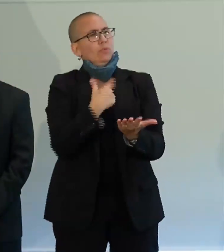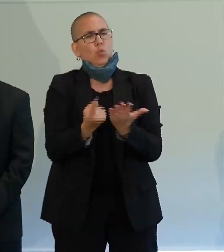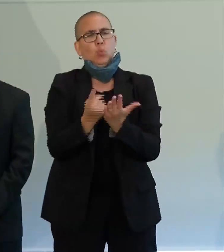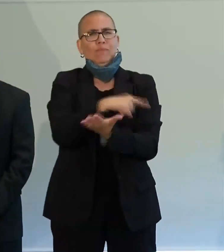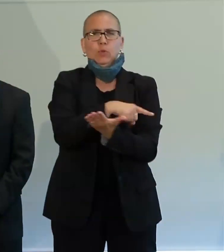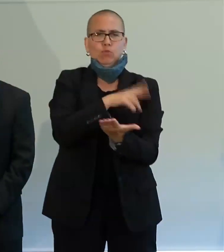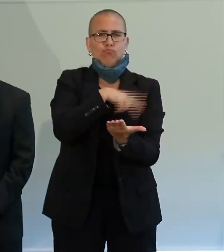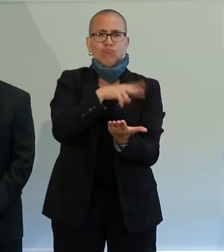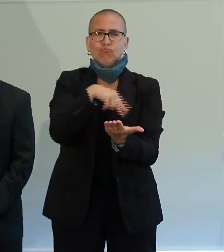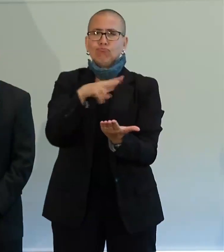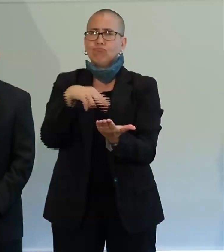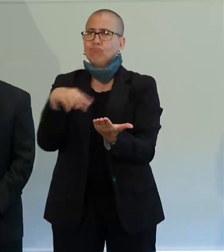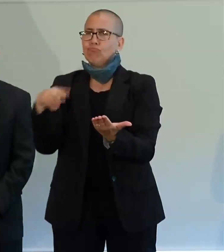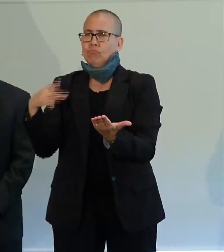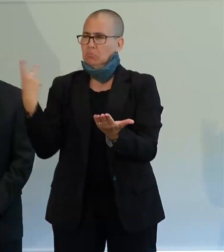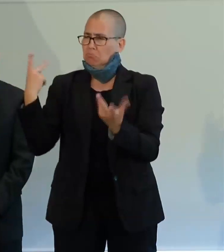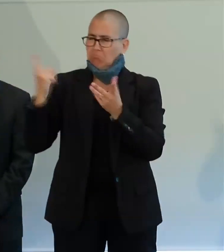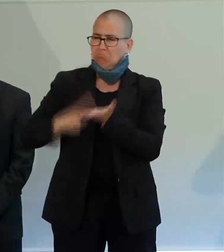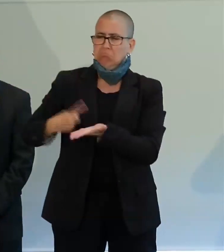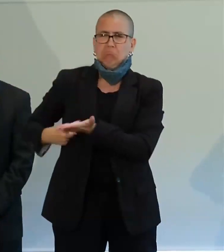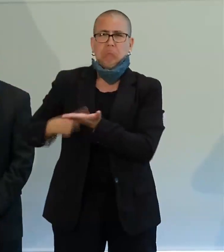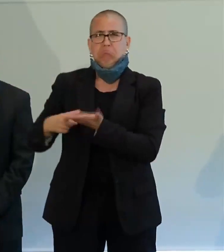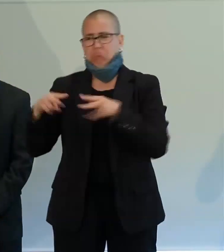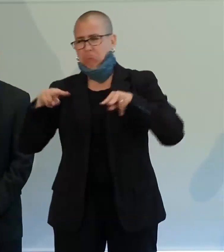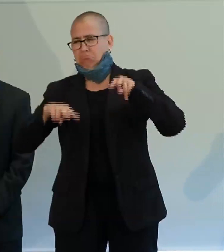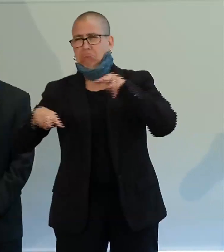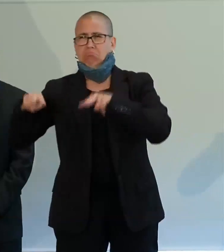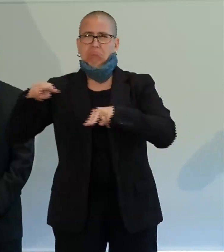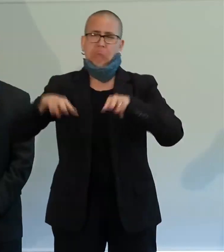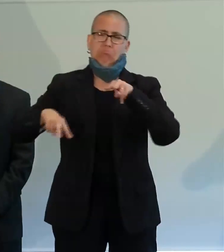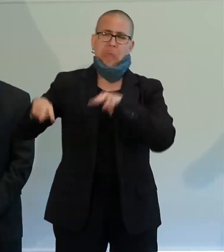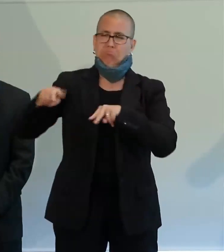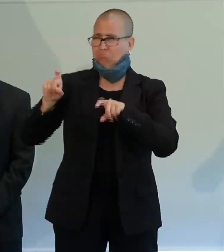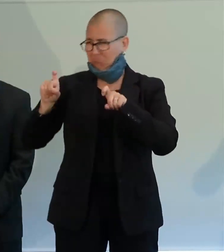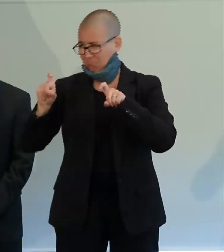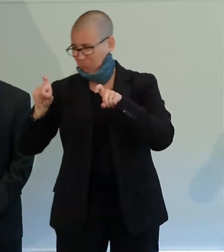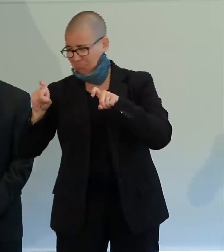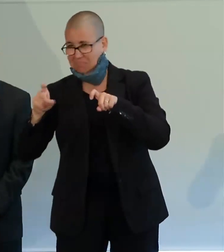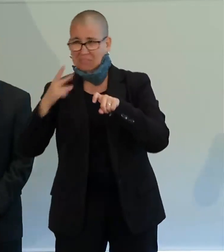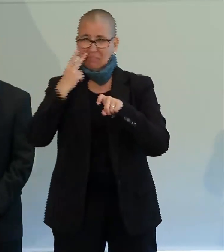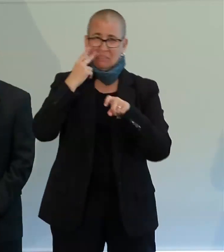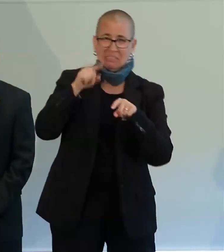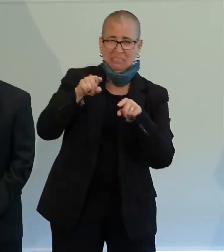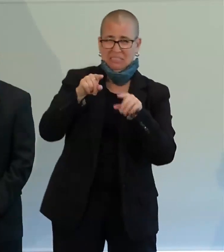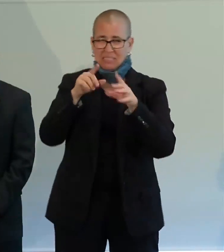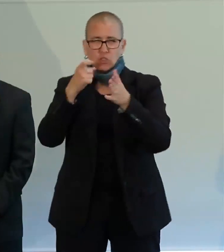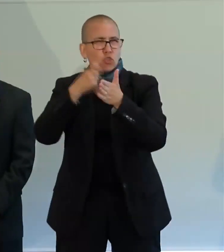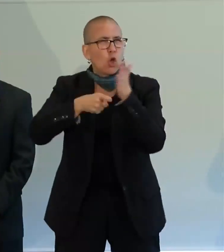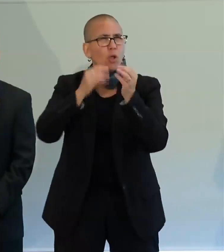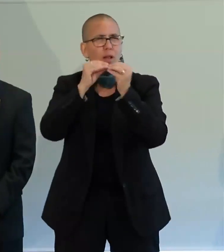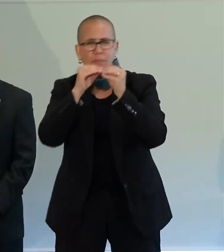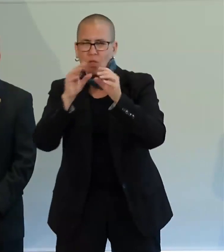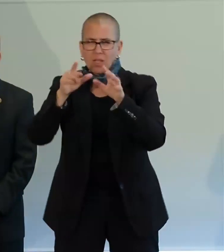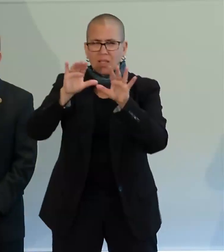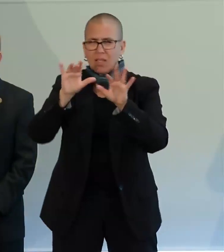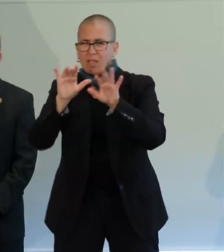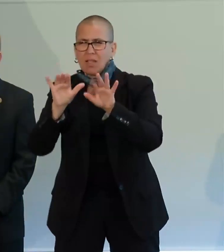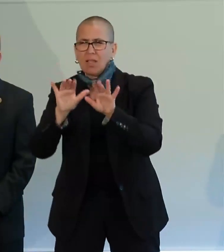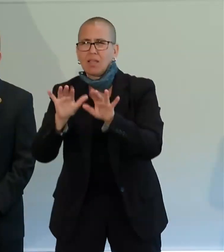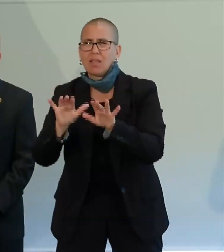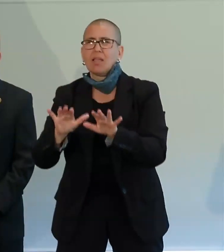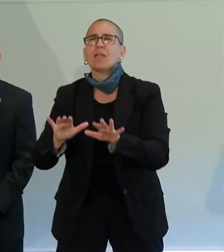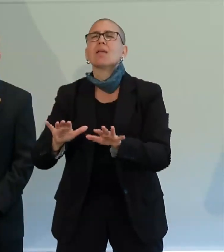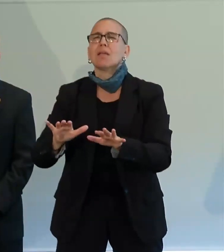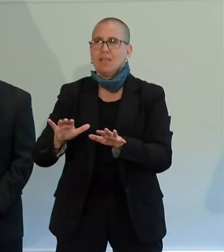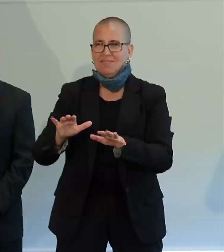consulted with each other on these charges. We believe that these are the right charges. Mike Freeman and I will be, we've signed a complaint for